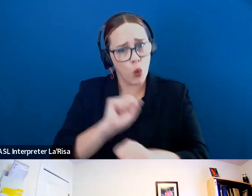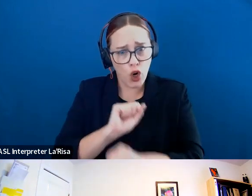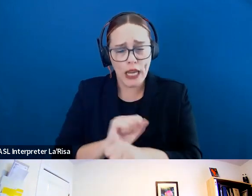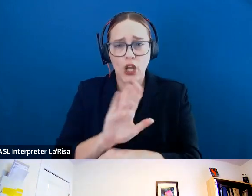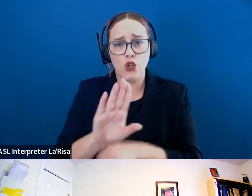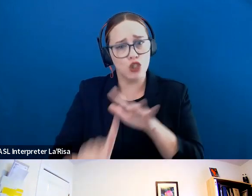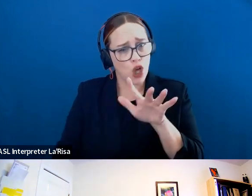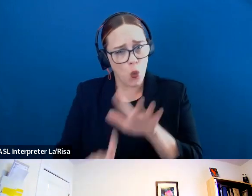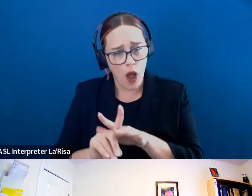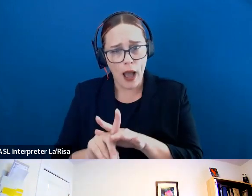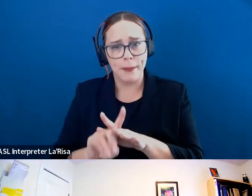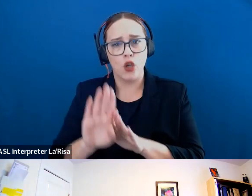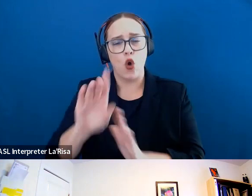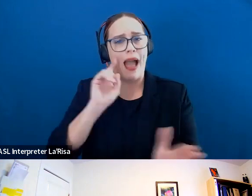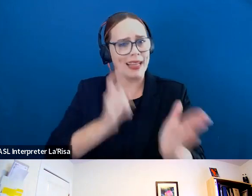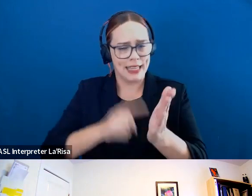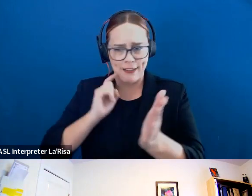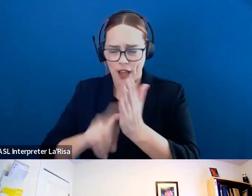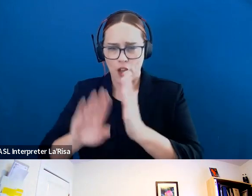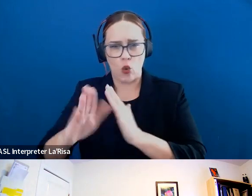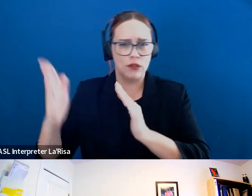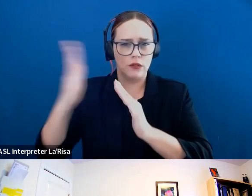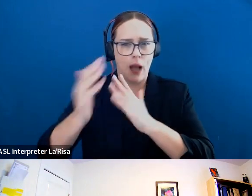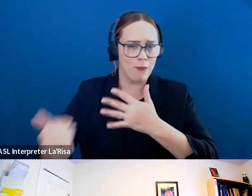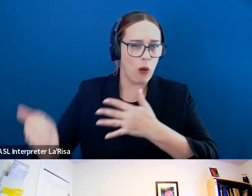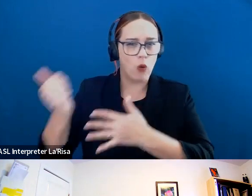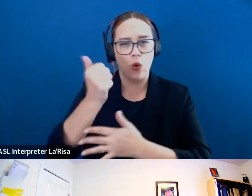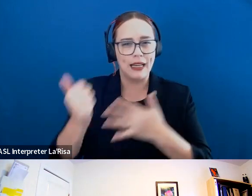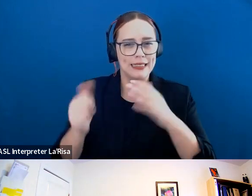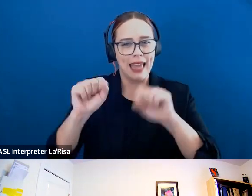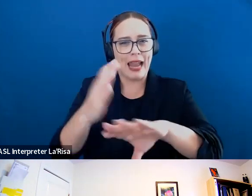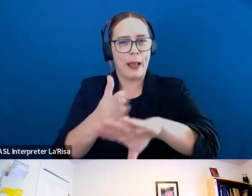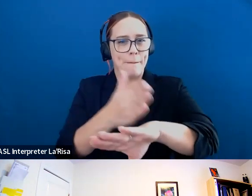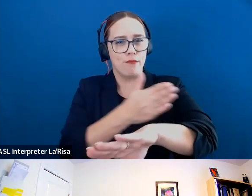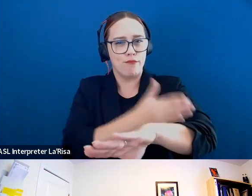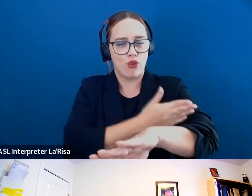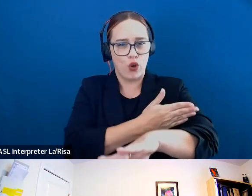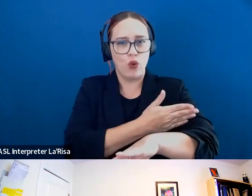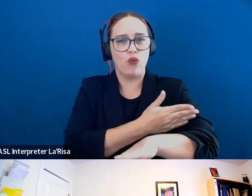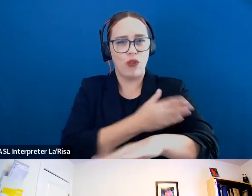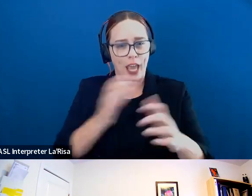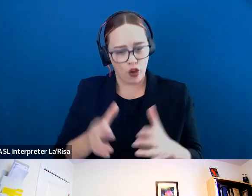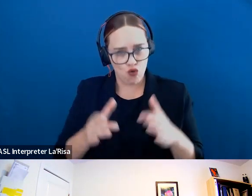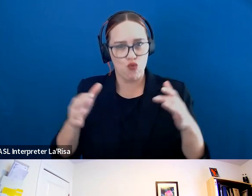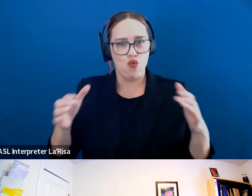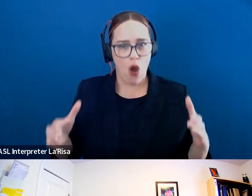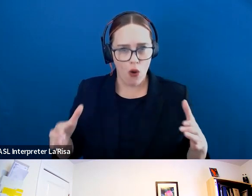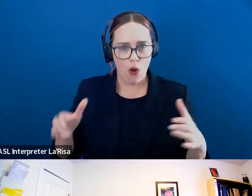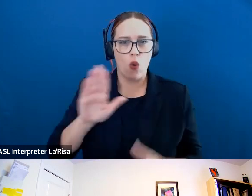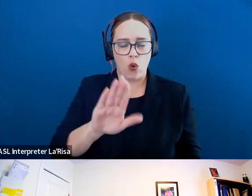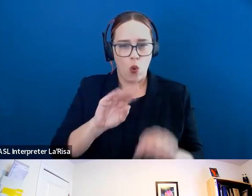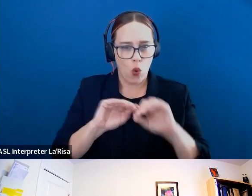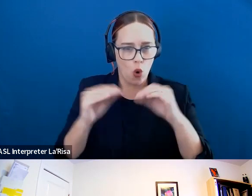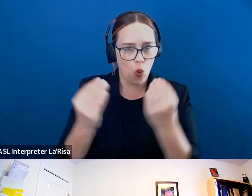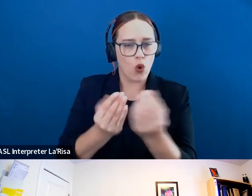you're identifying your top priorities where you can improve and grow your organization and serve more people and help them get